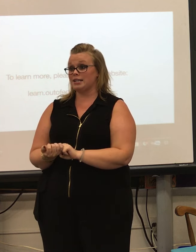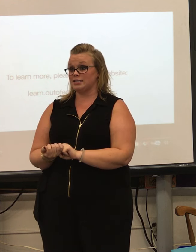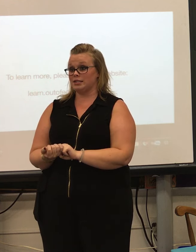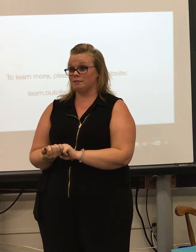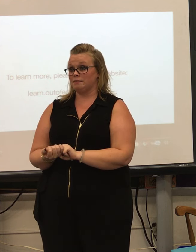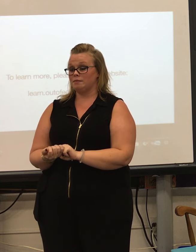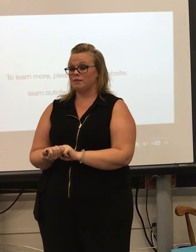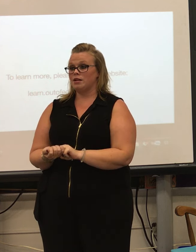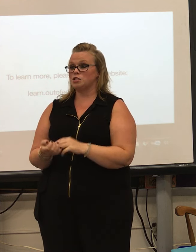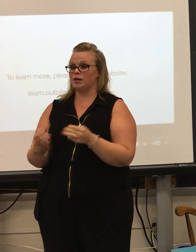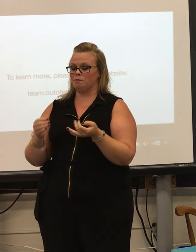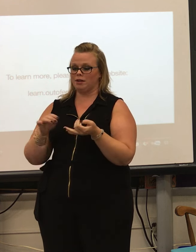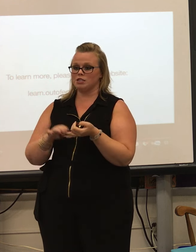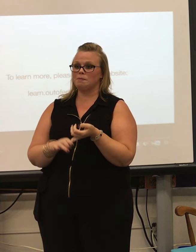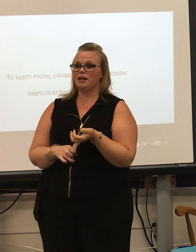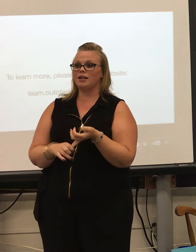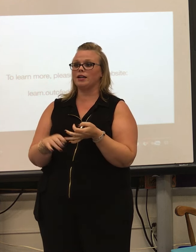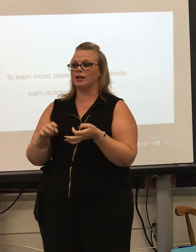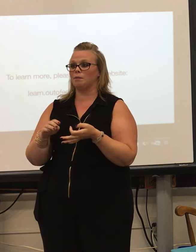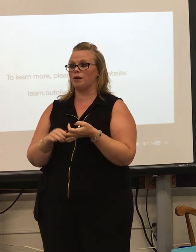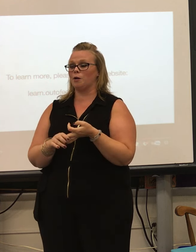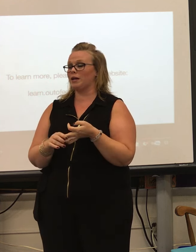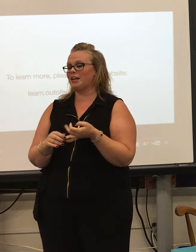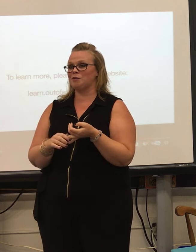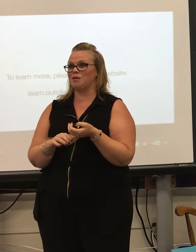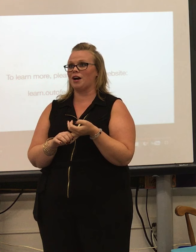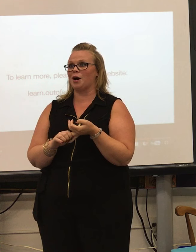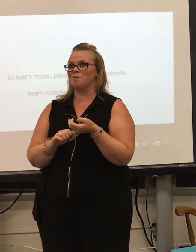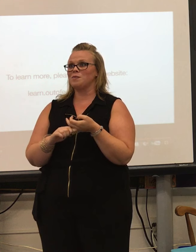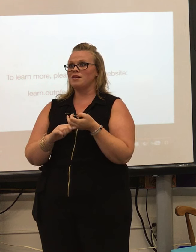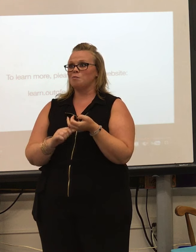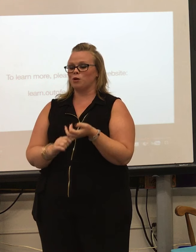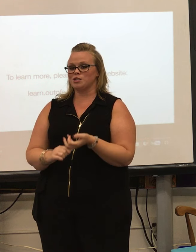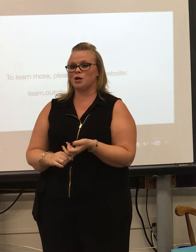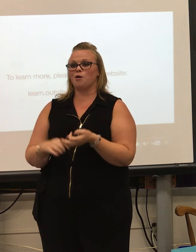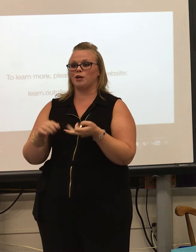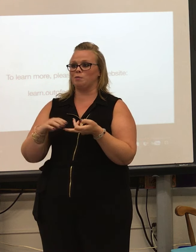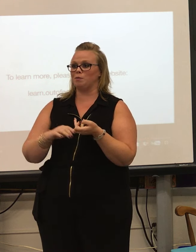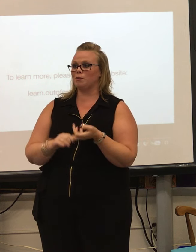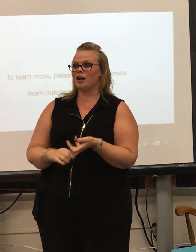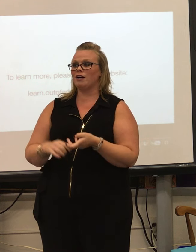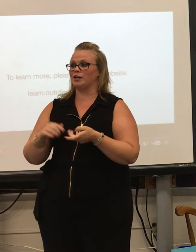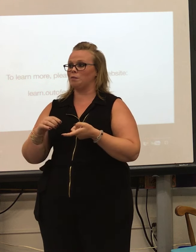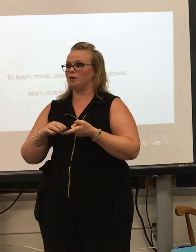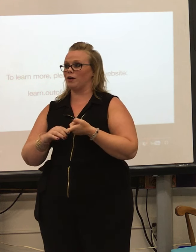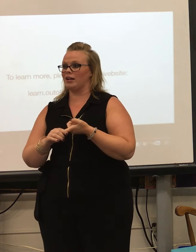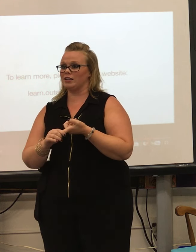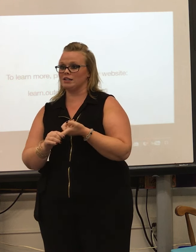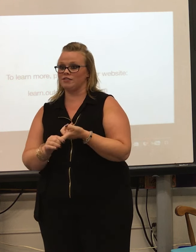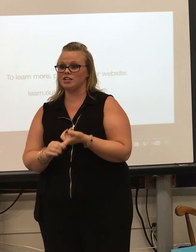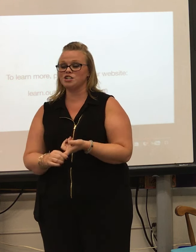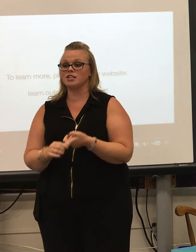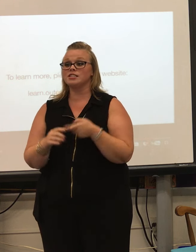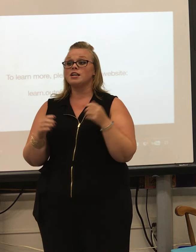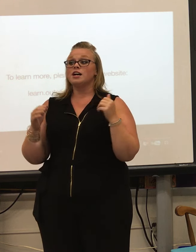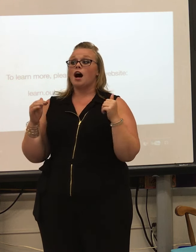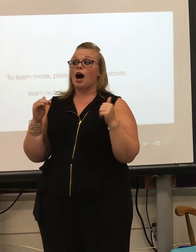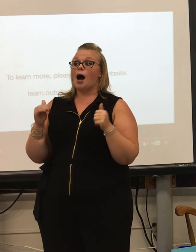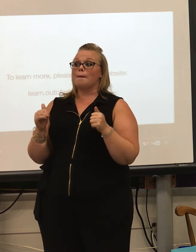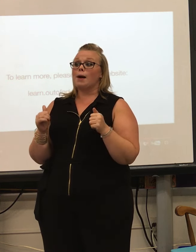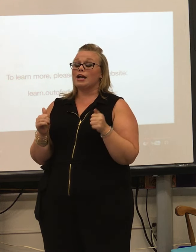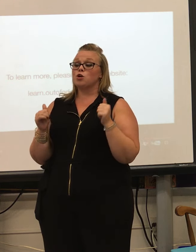those tasks. So it can be spelling, it could be Morse code, it could be Braille, it could be writing the